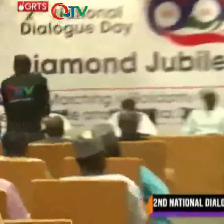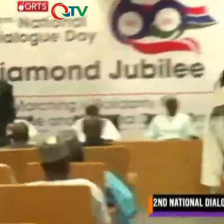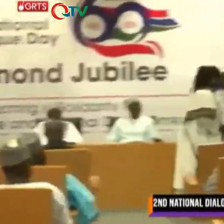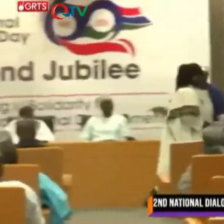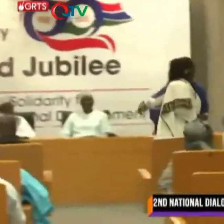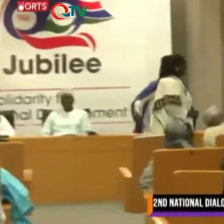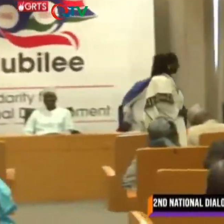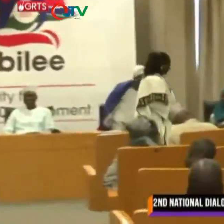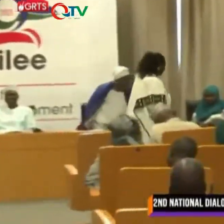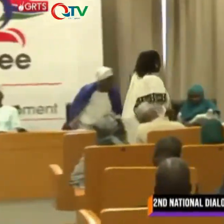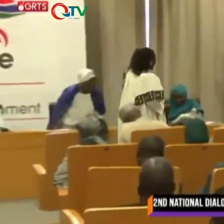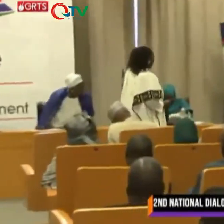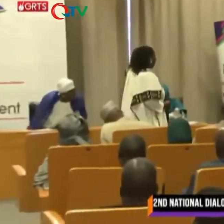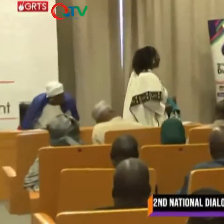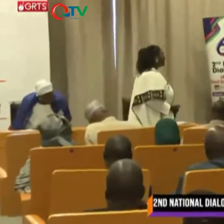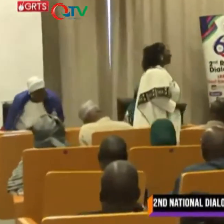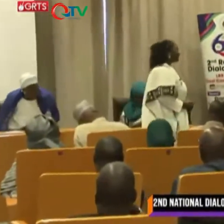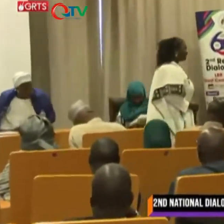Awali.